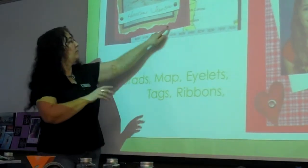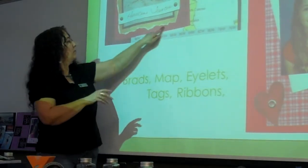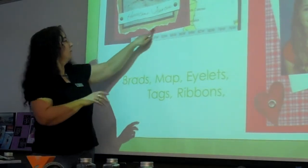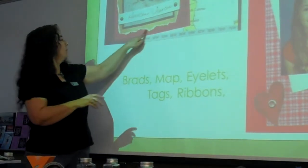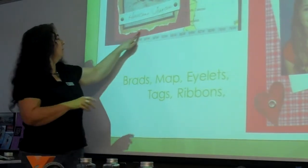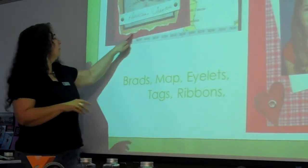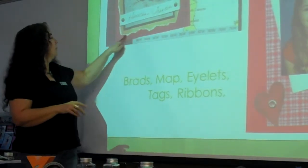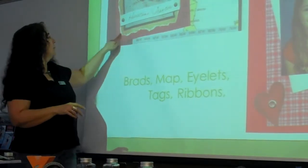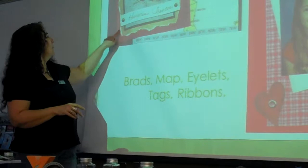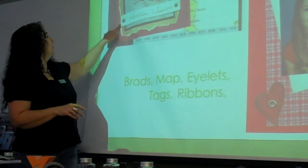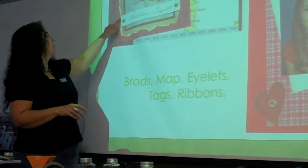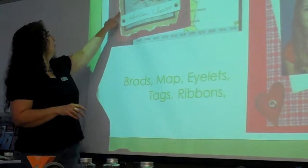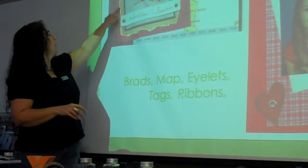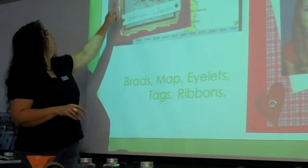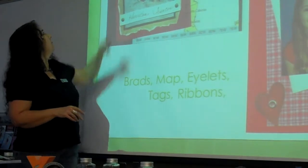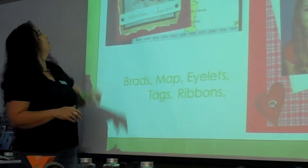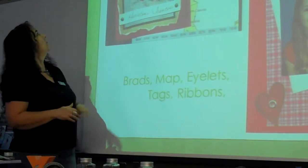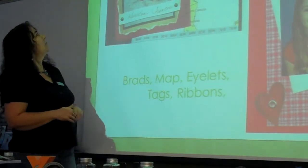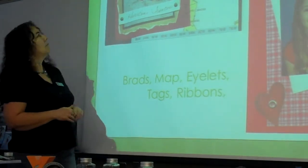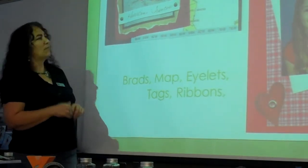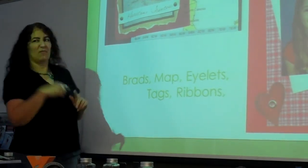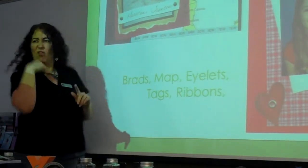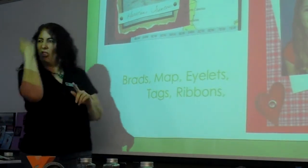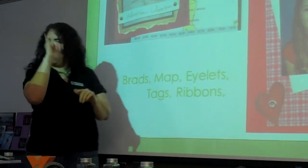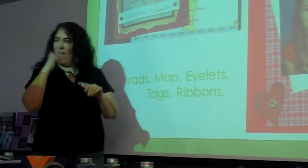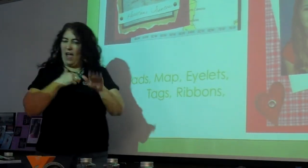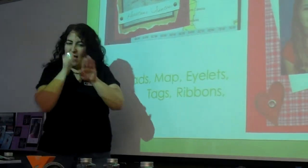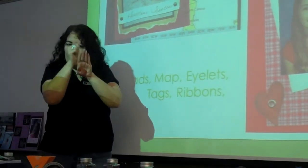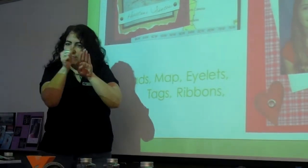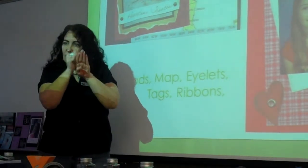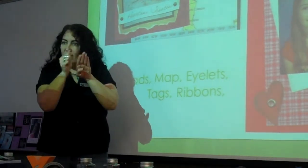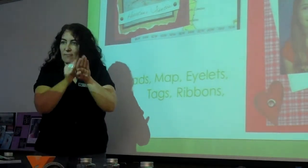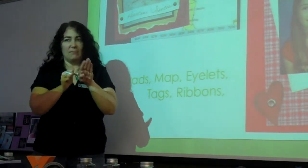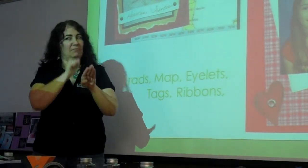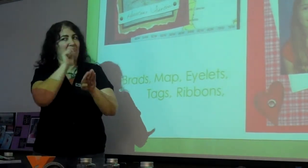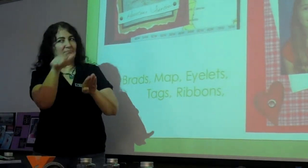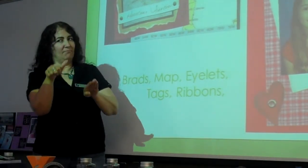Now, same thing as before, I ripped around the edges to create this look.